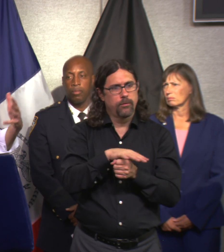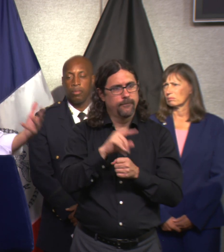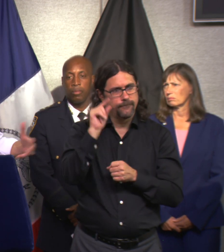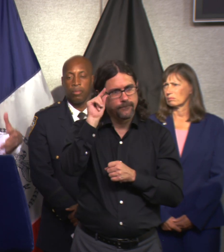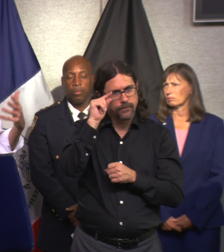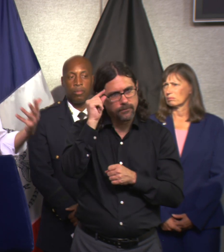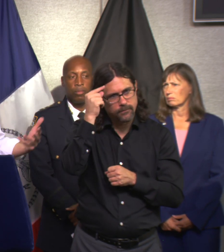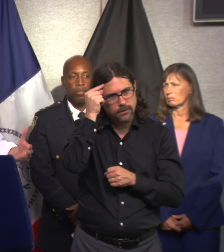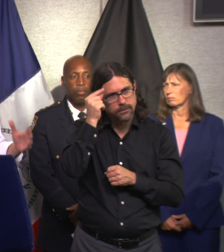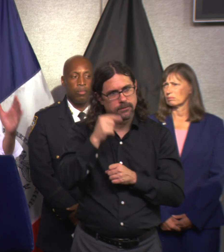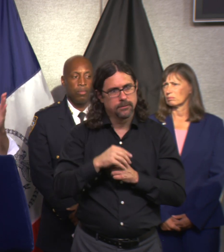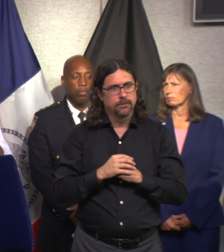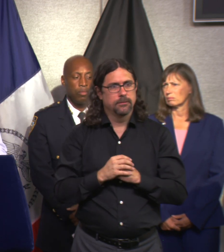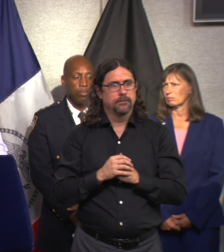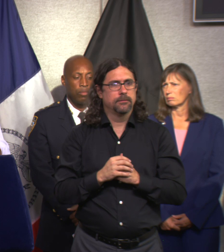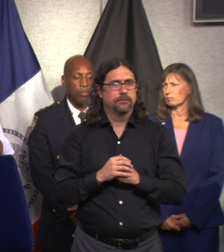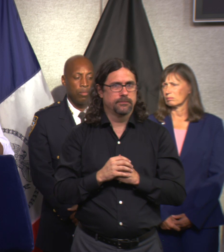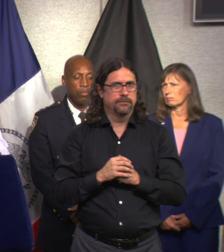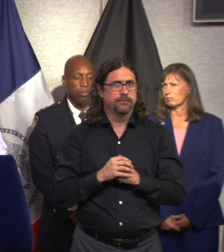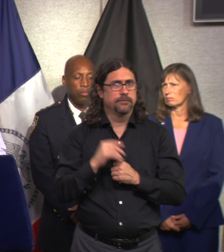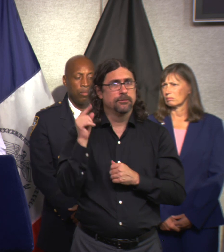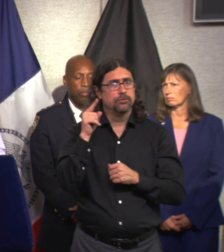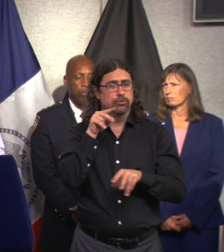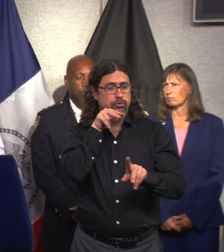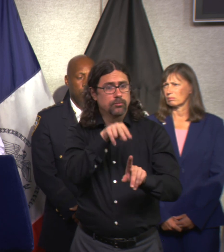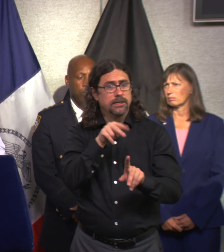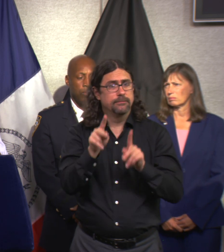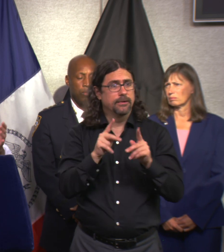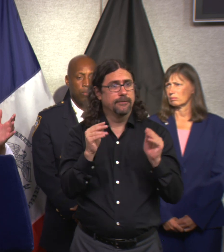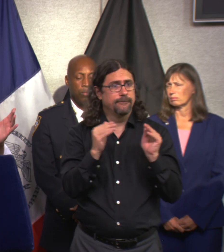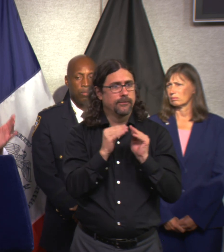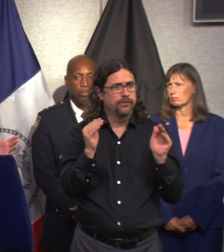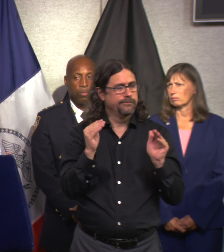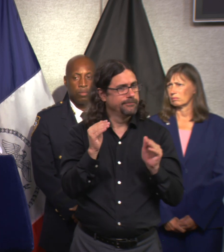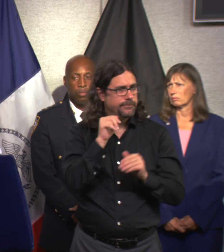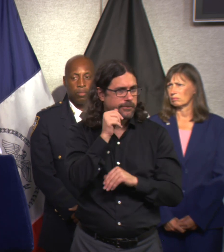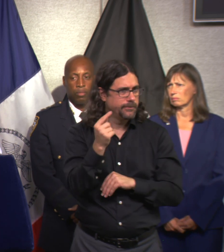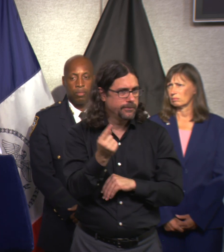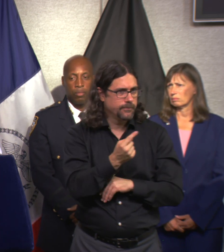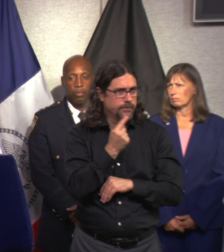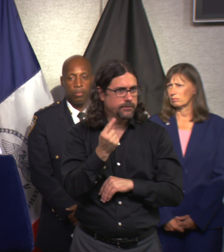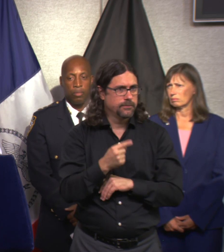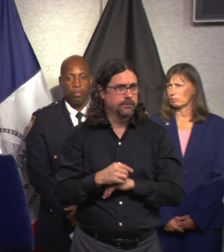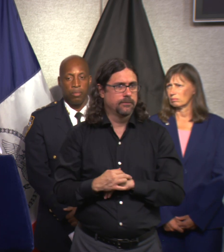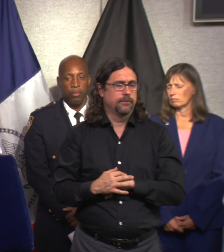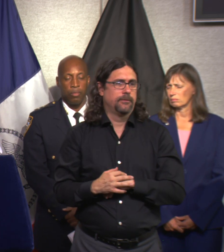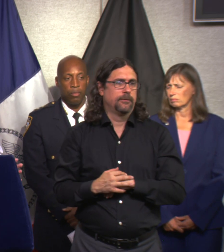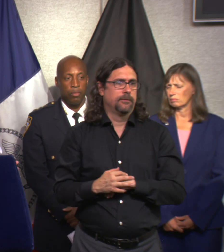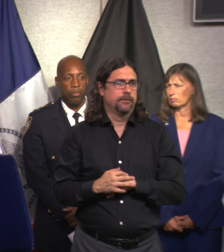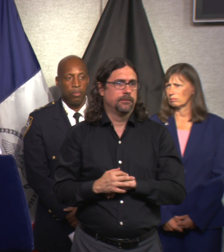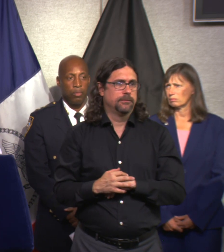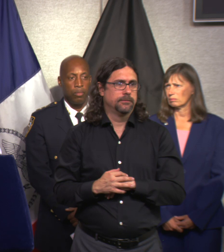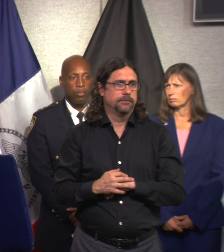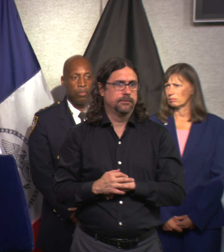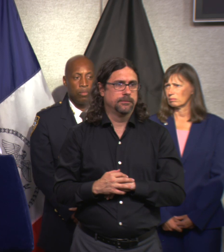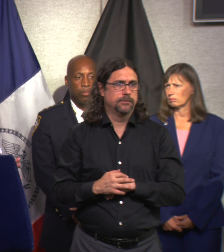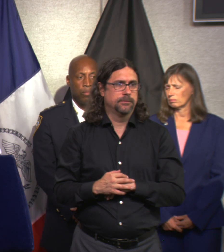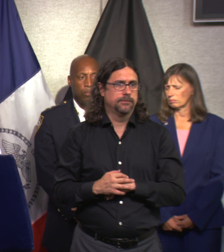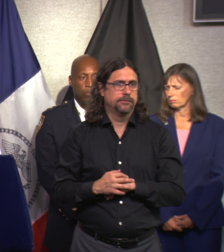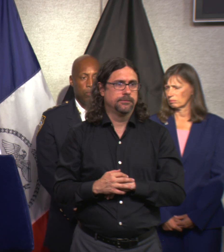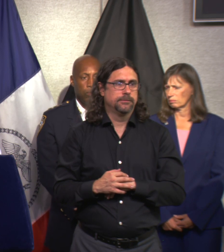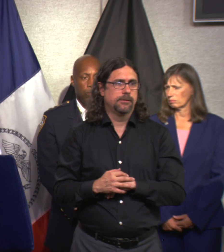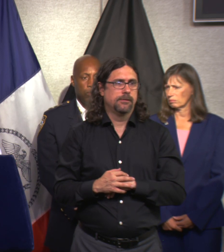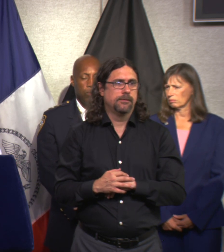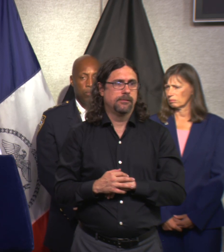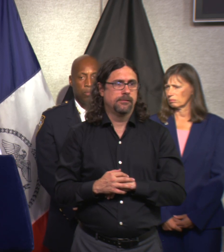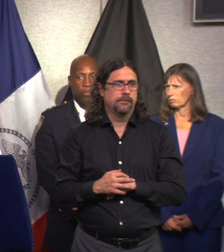the politics were in our country, that the Justice Department would keep to that standard. I have never seen anything like this in my life. They failed to act in any way